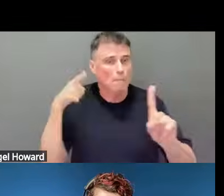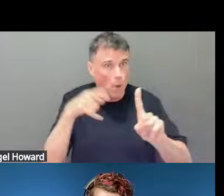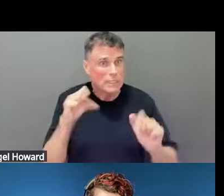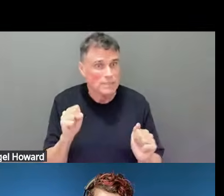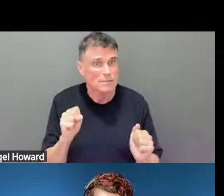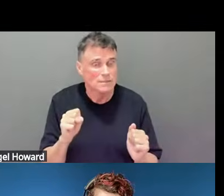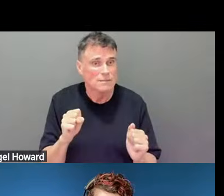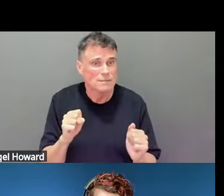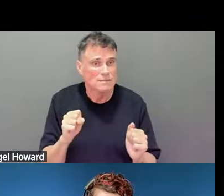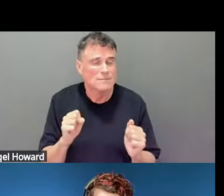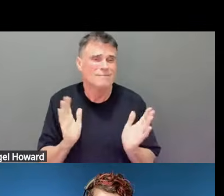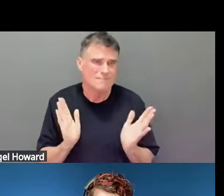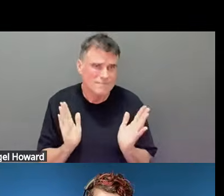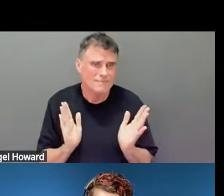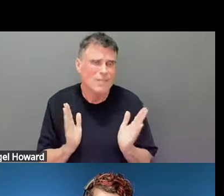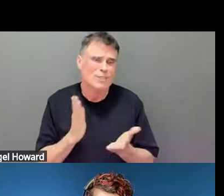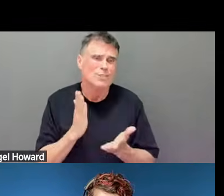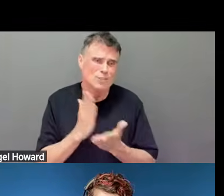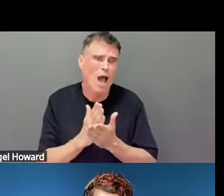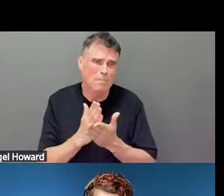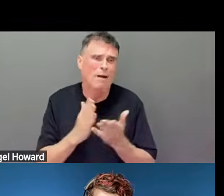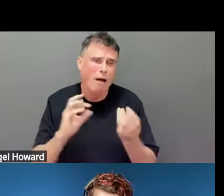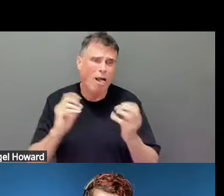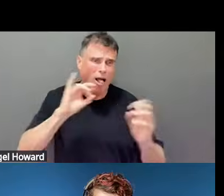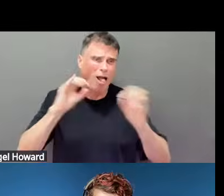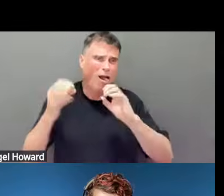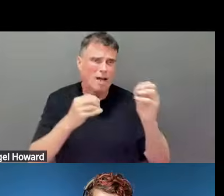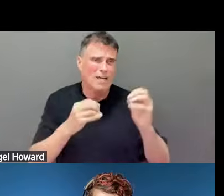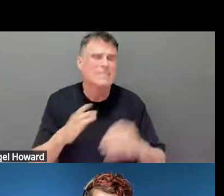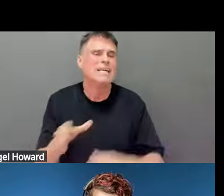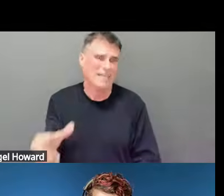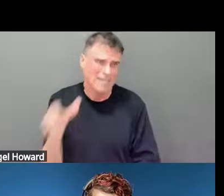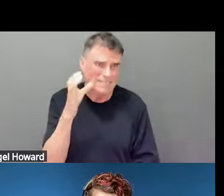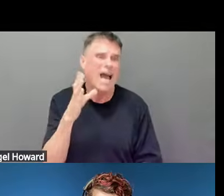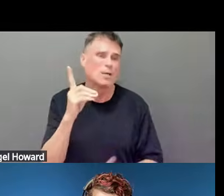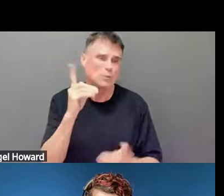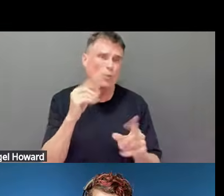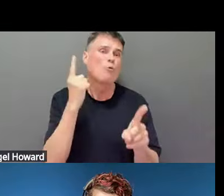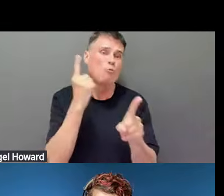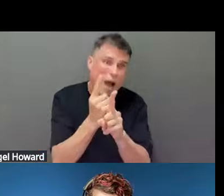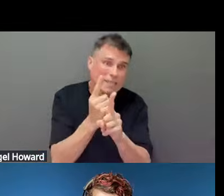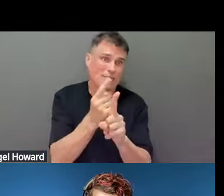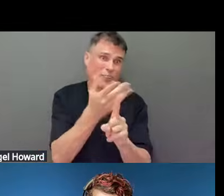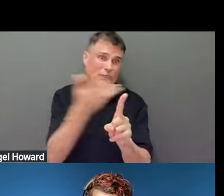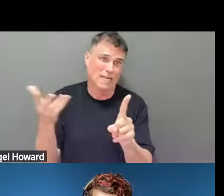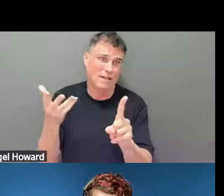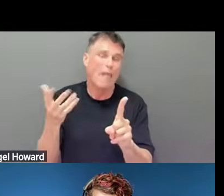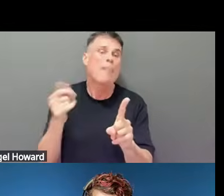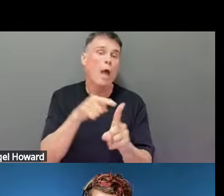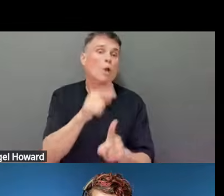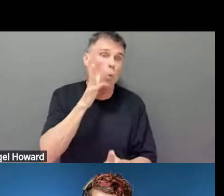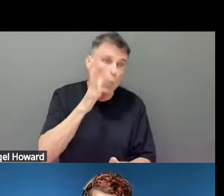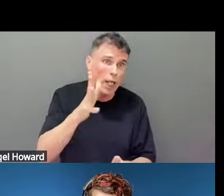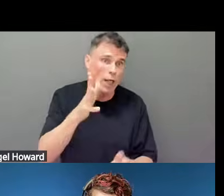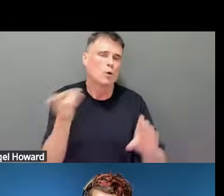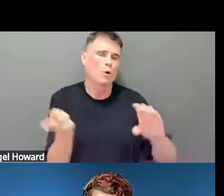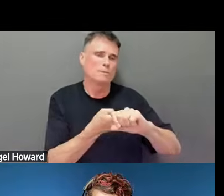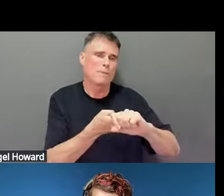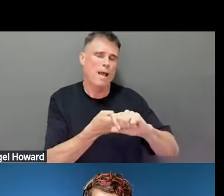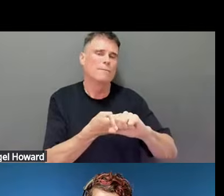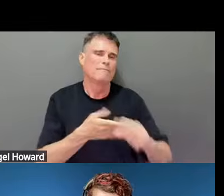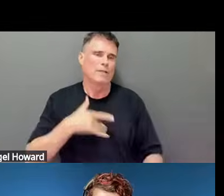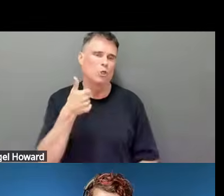all right. I thank you for your time. So my point is this: stop arguing and listen and do the right